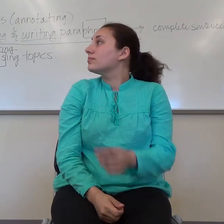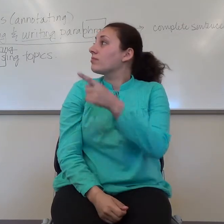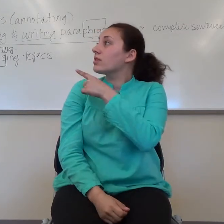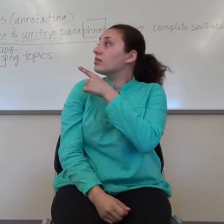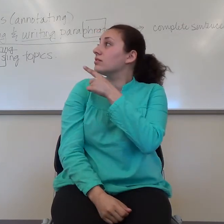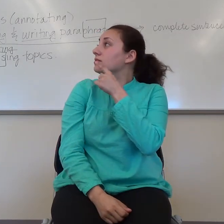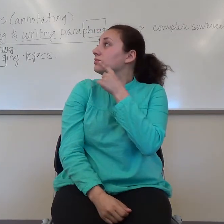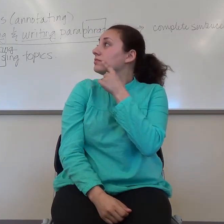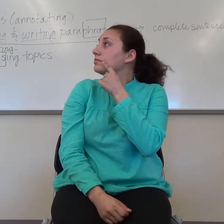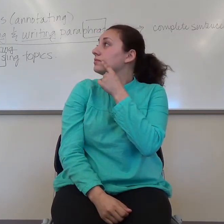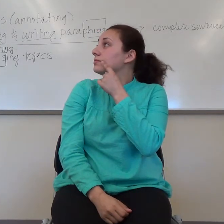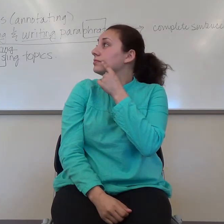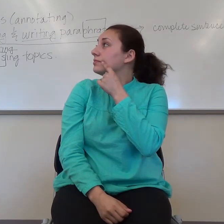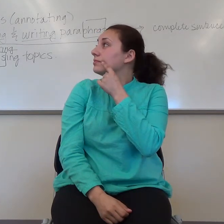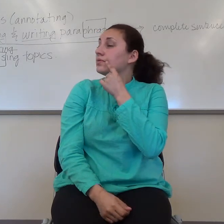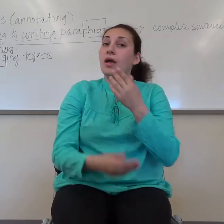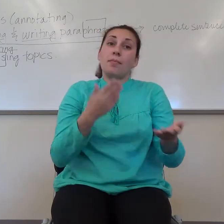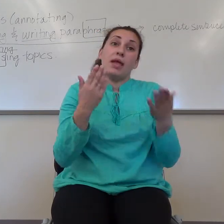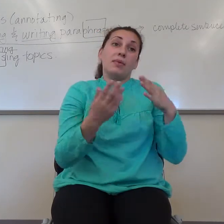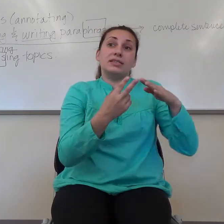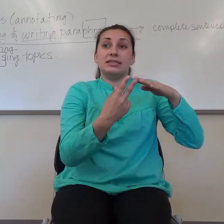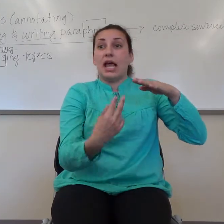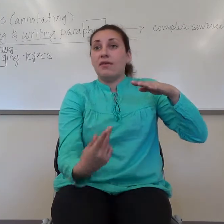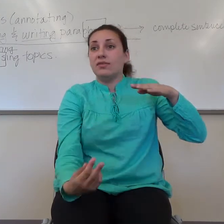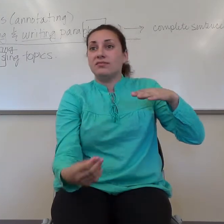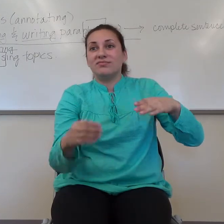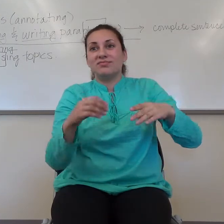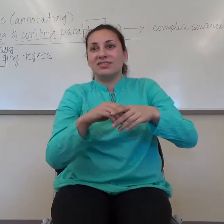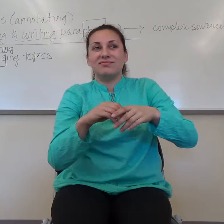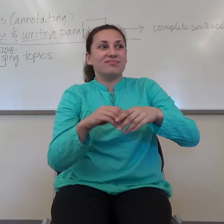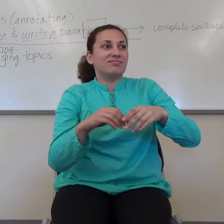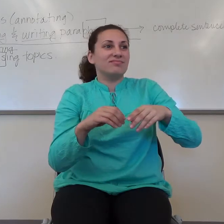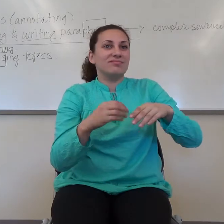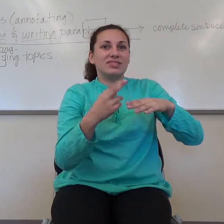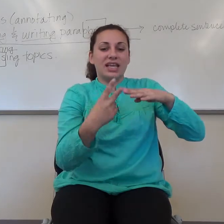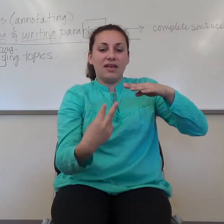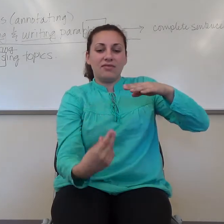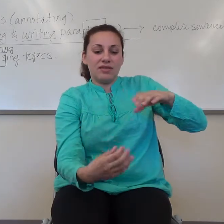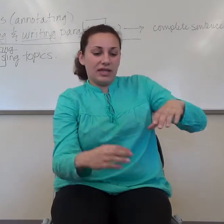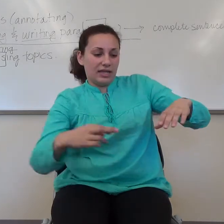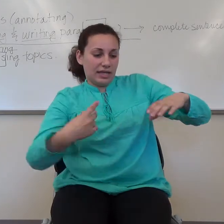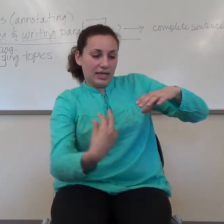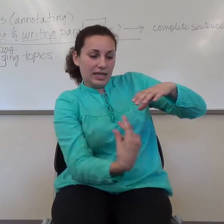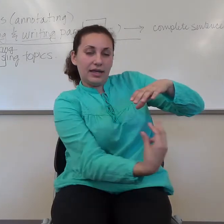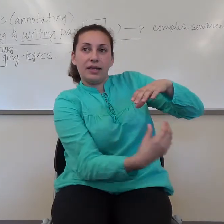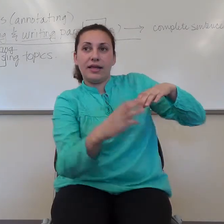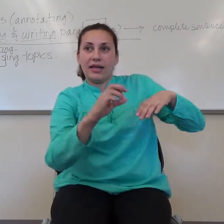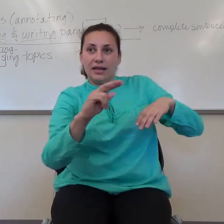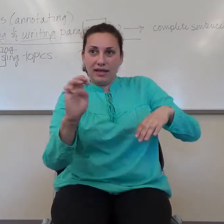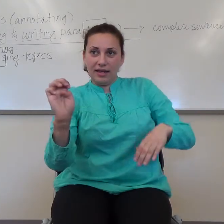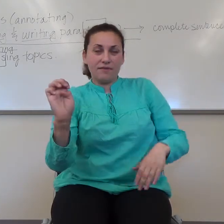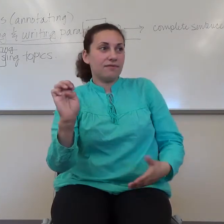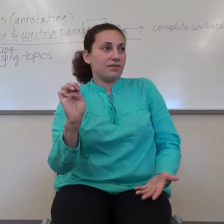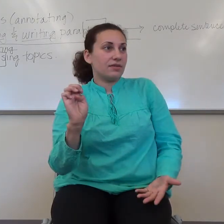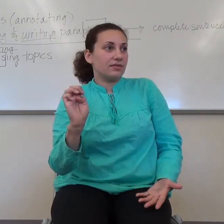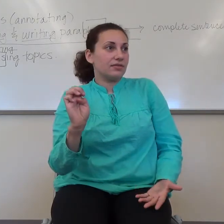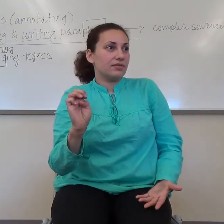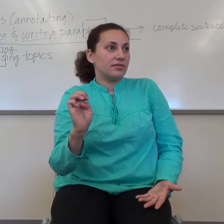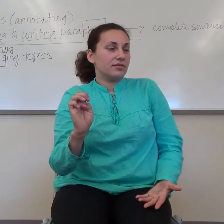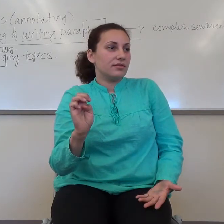been scuba diving in caves or cave diving, okay? And you could